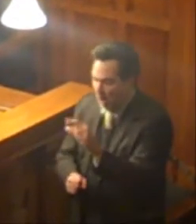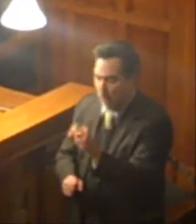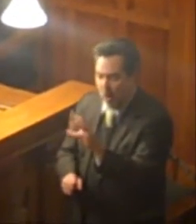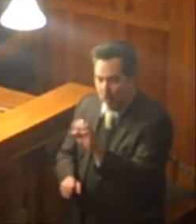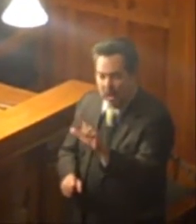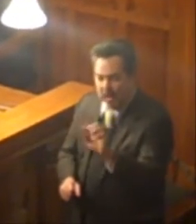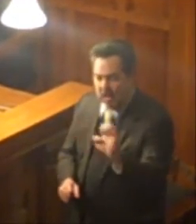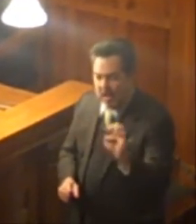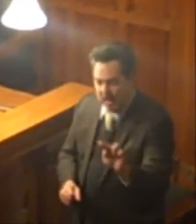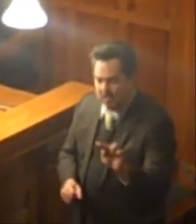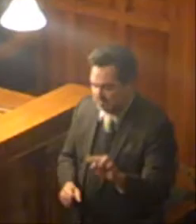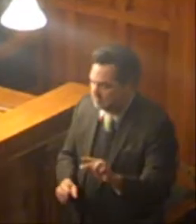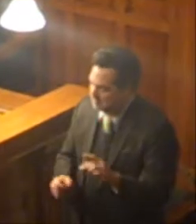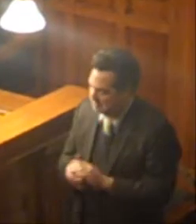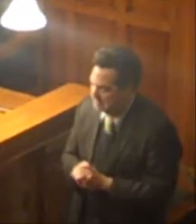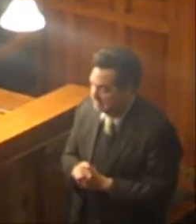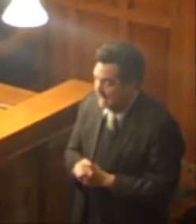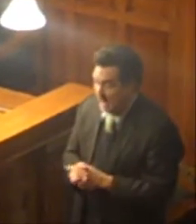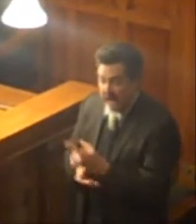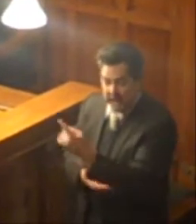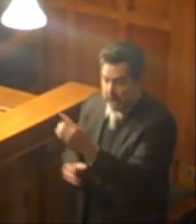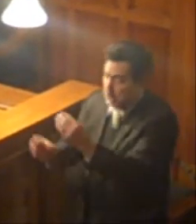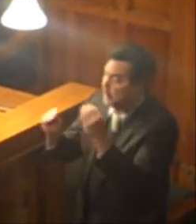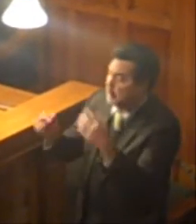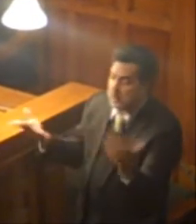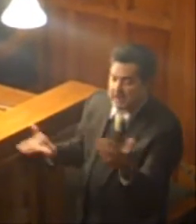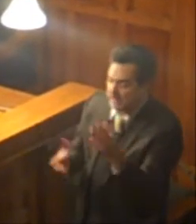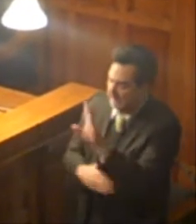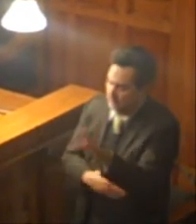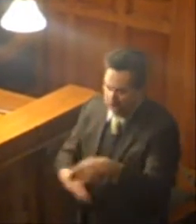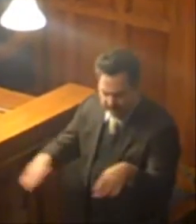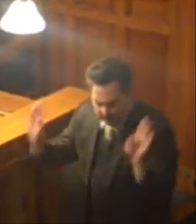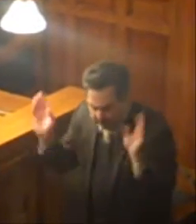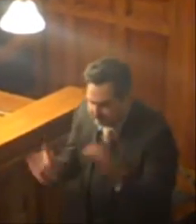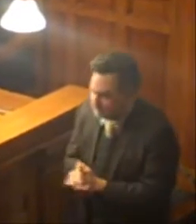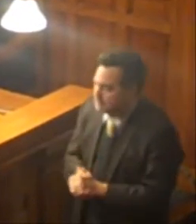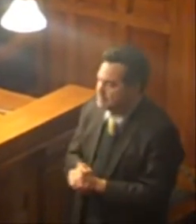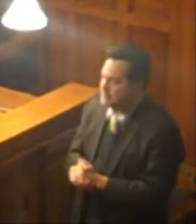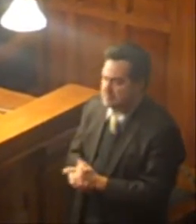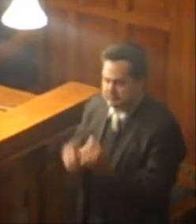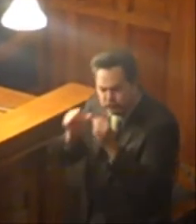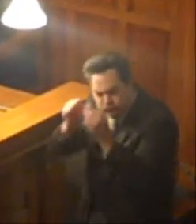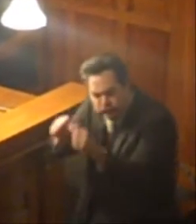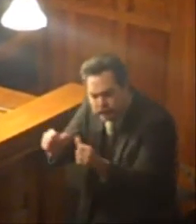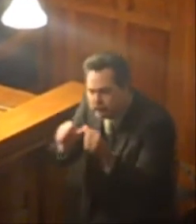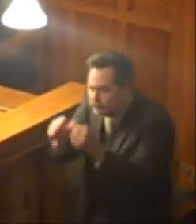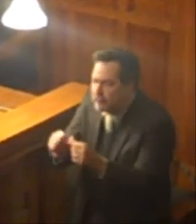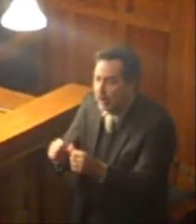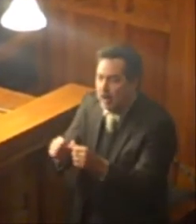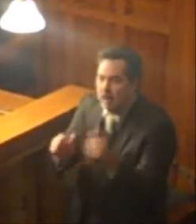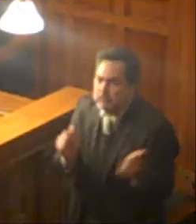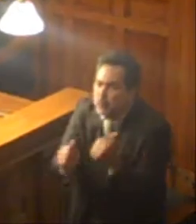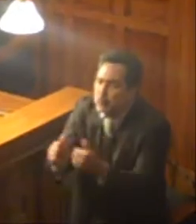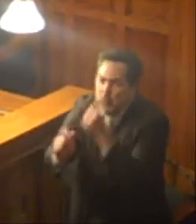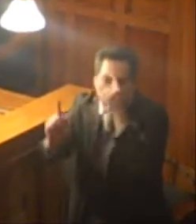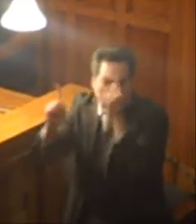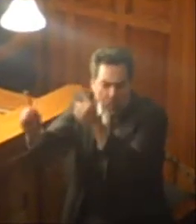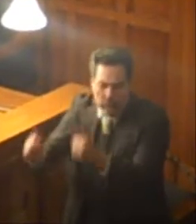taught me to never give up, stay the course, pursue your goals. He was my